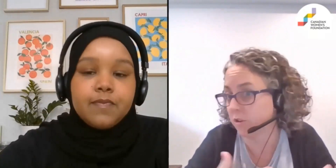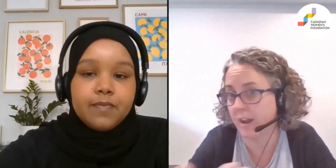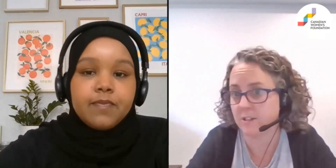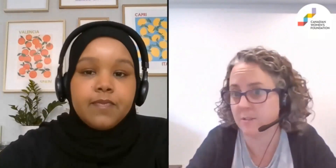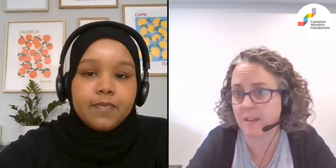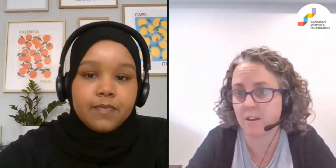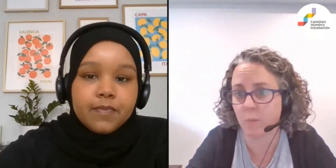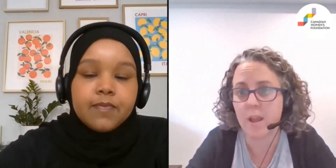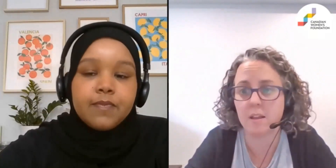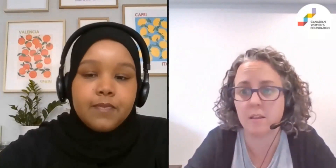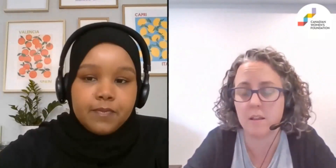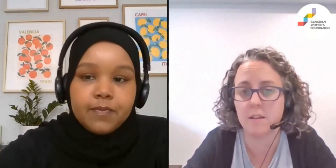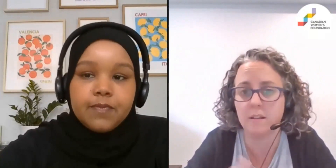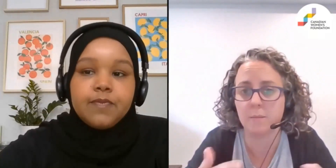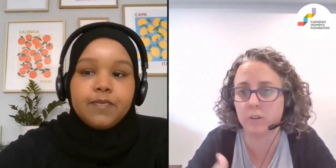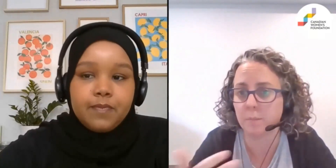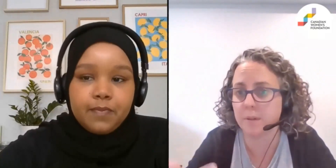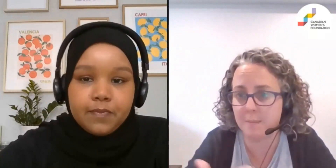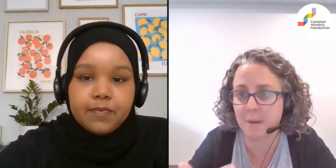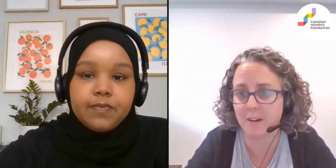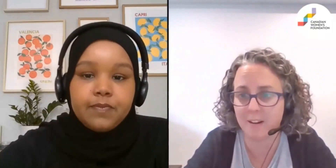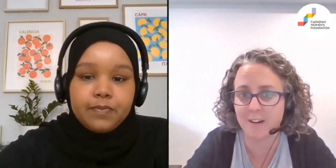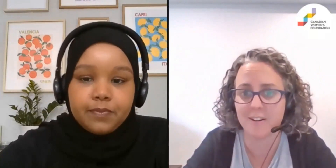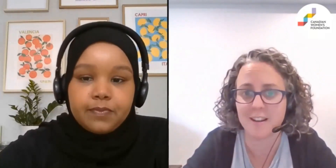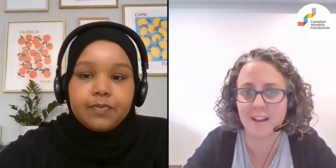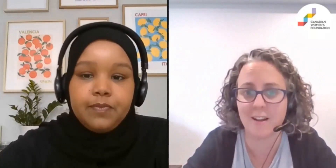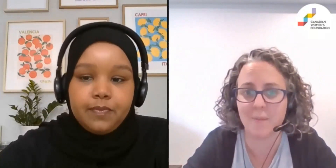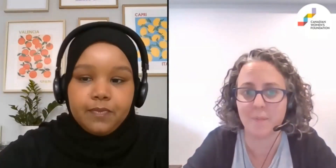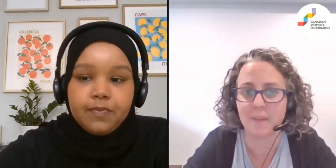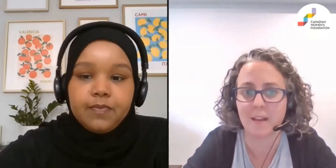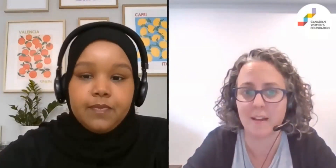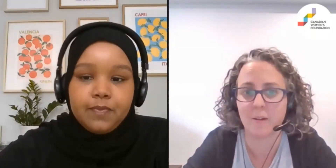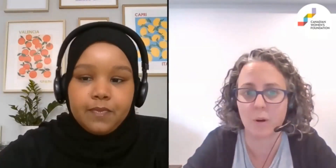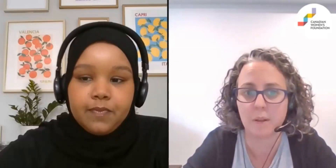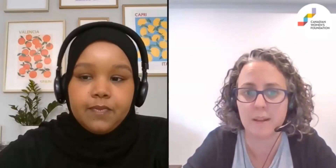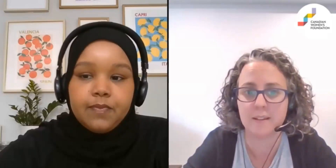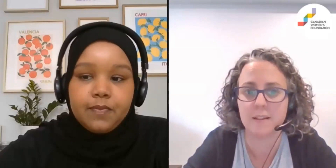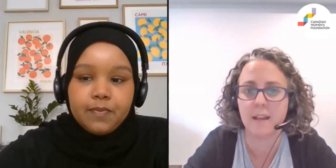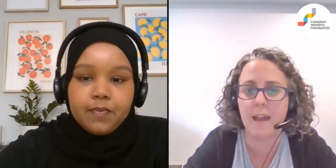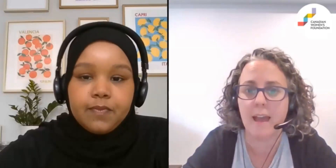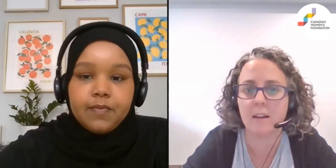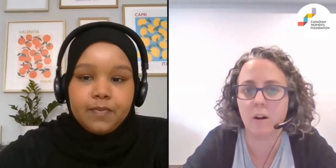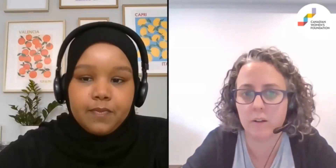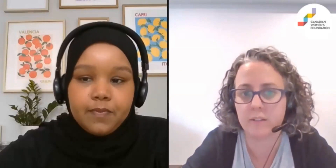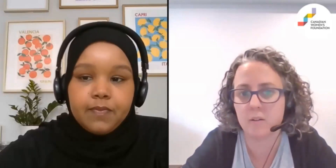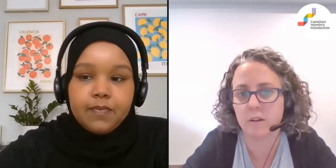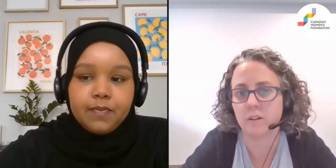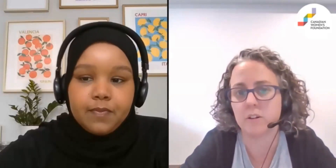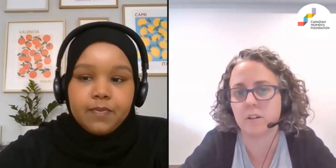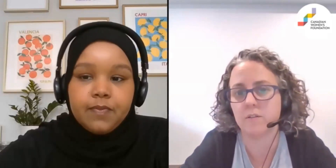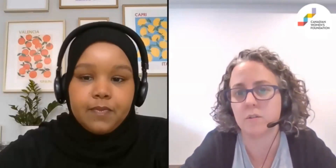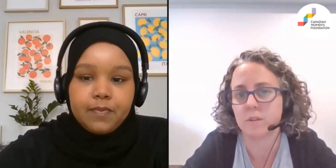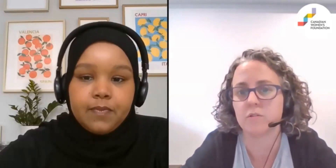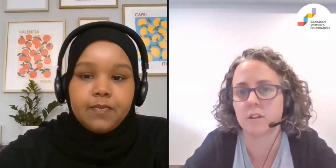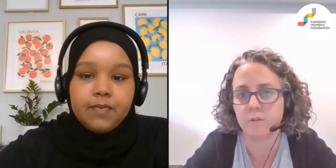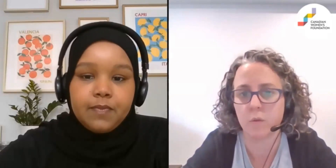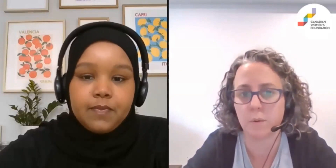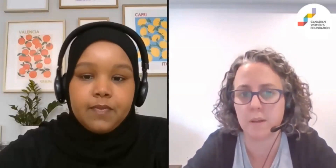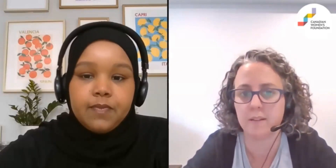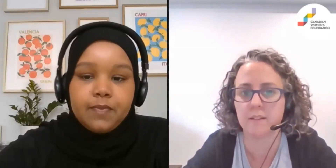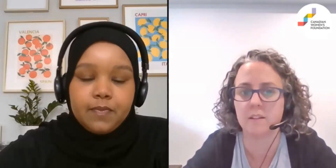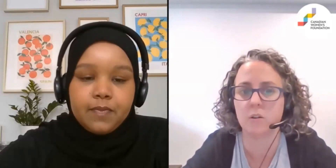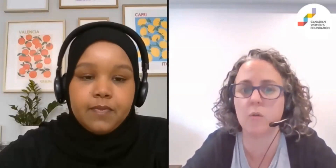to trying to make your way in these multiply barriered workplaces, and also an alternative to